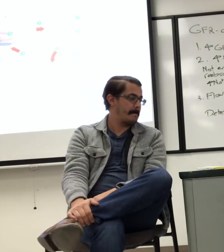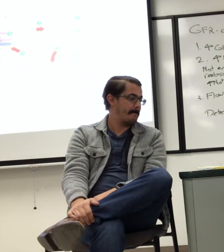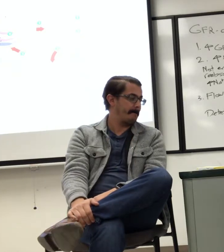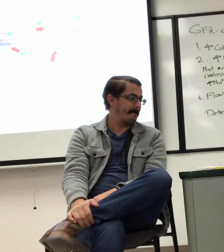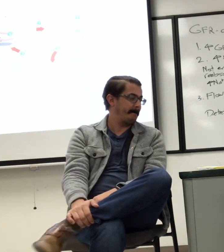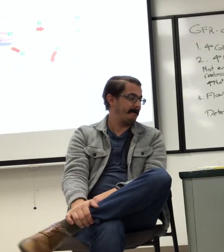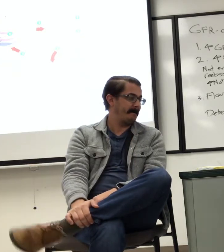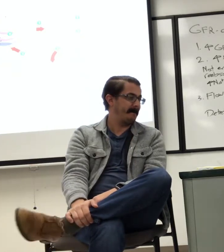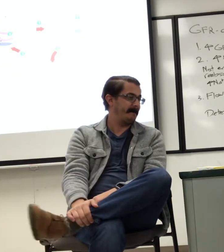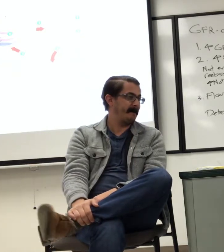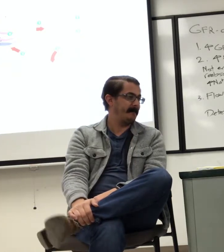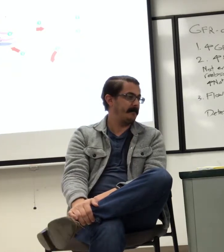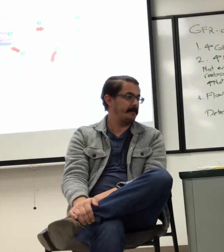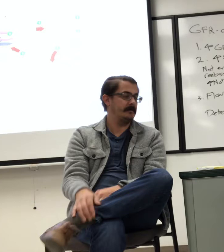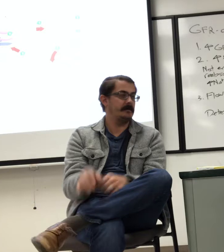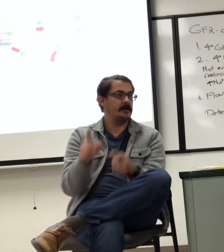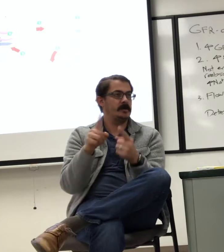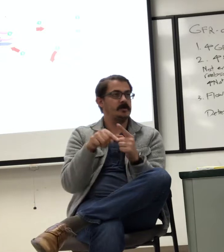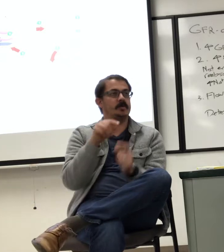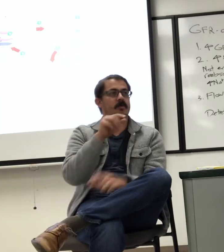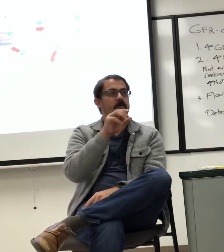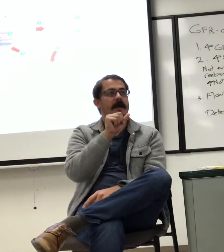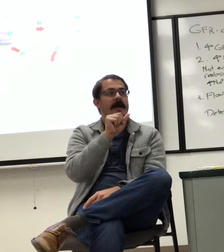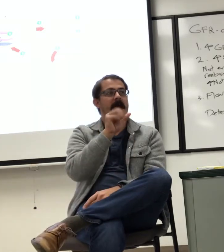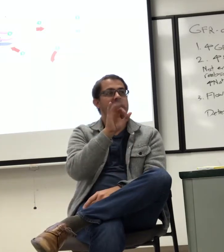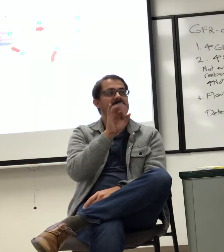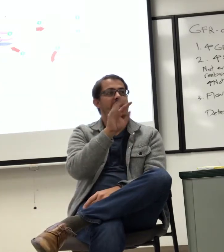to the afferent arteriole.